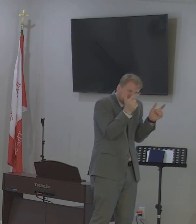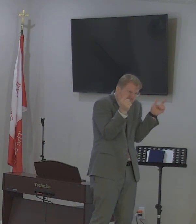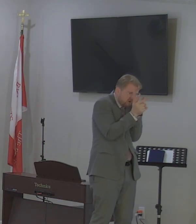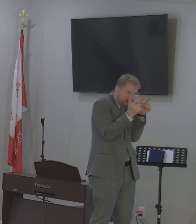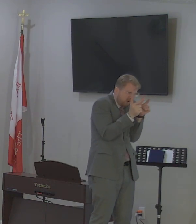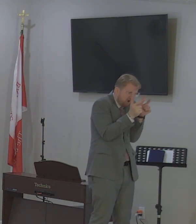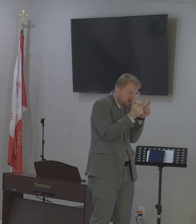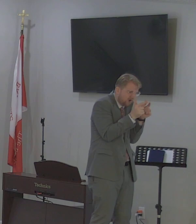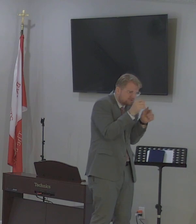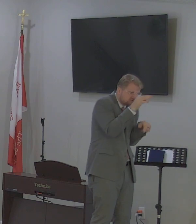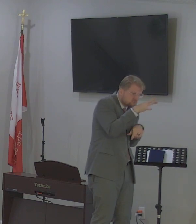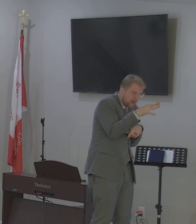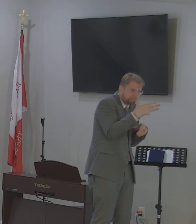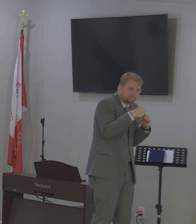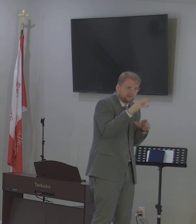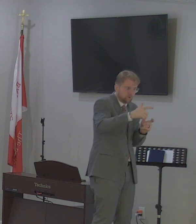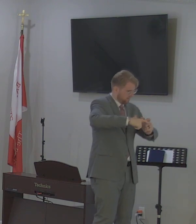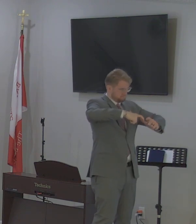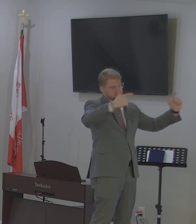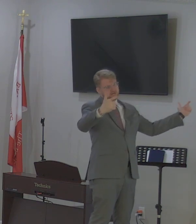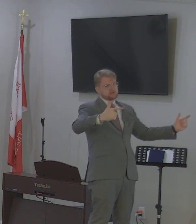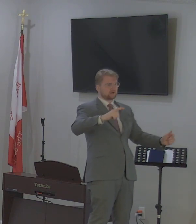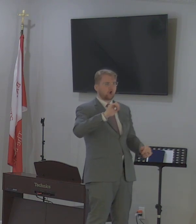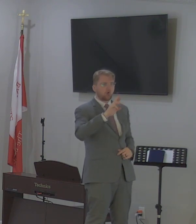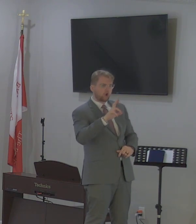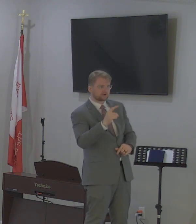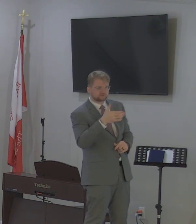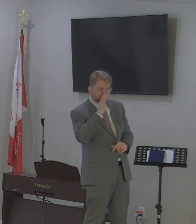It's a little bit, it's just a little thing.